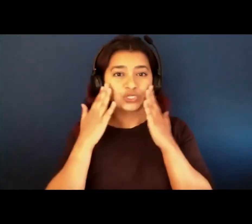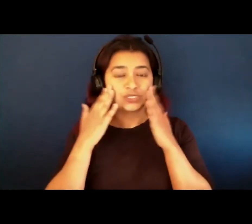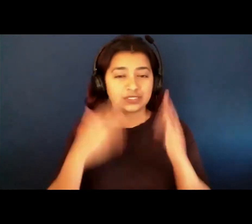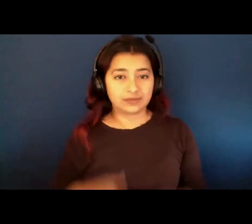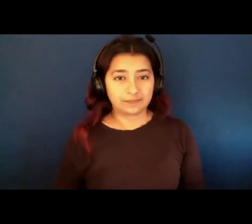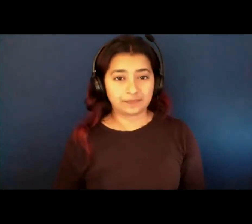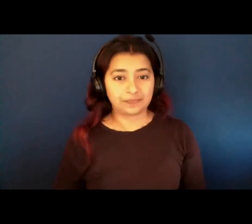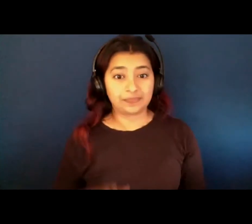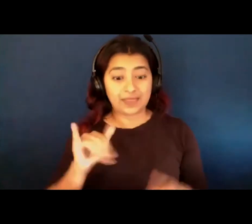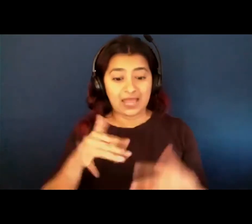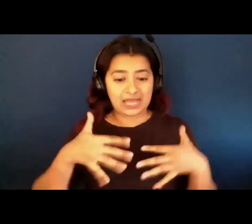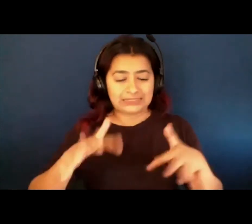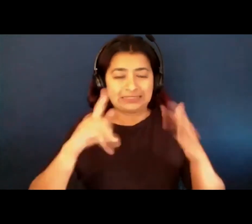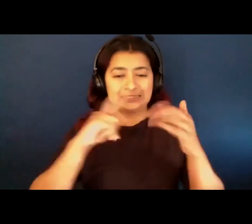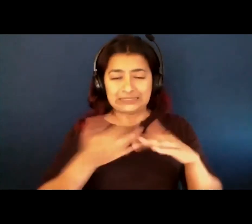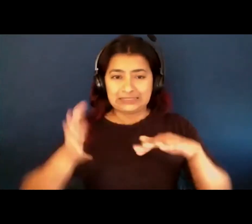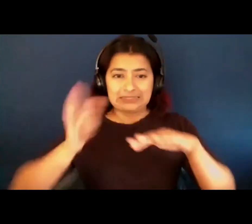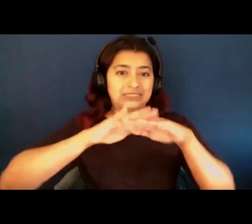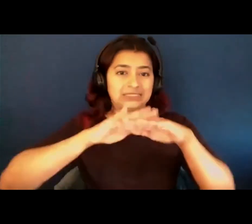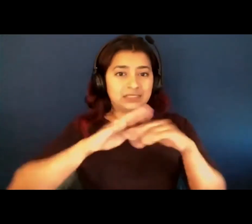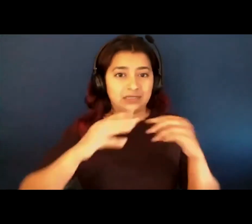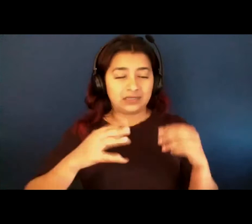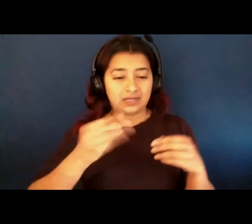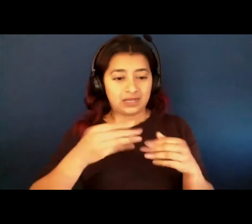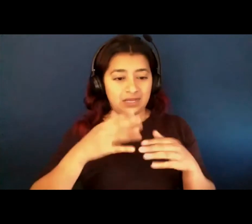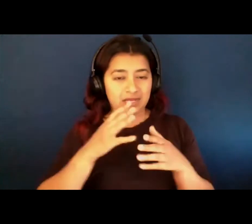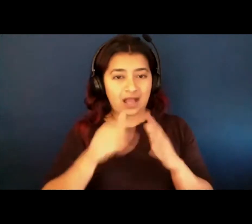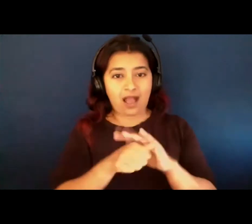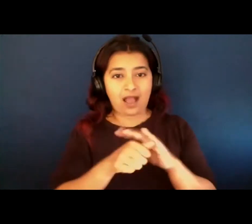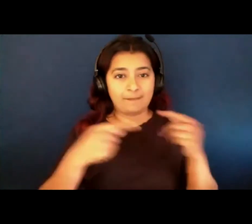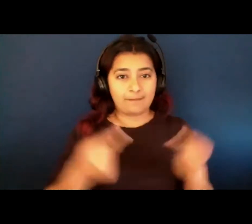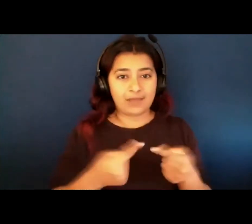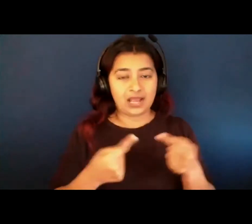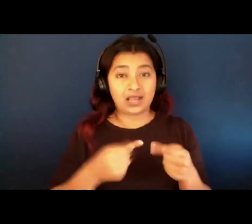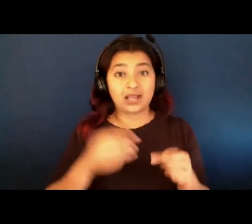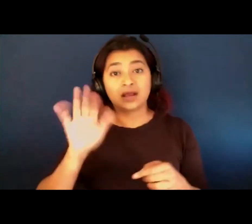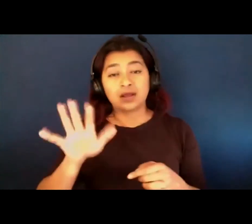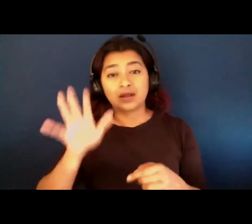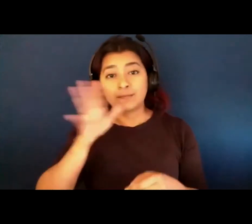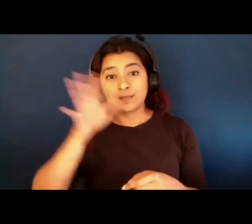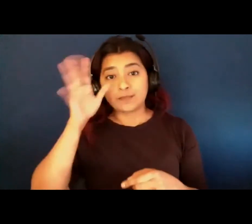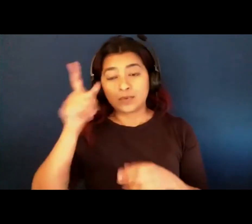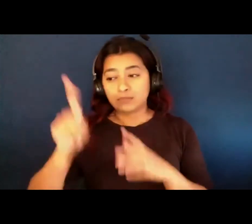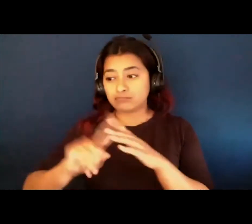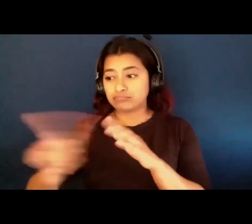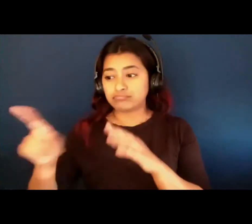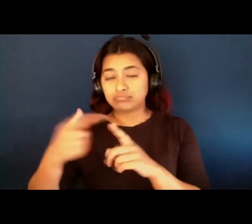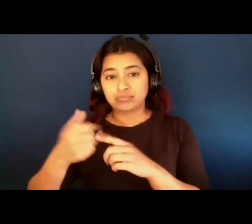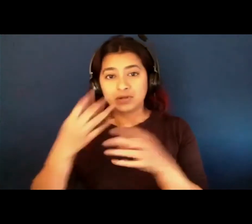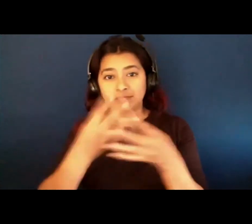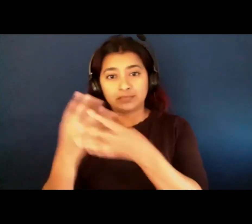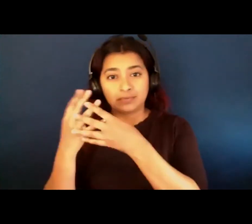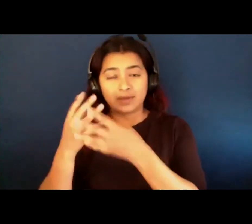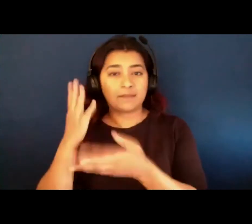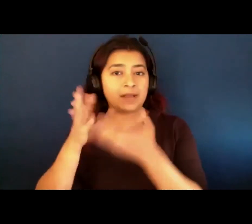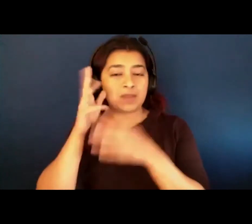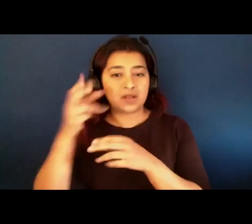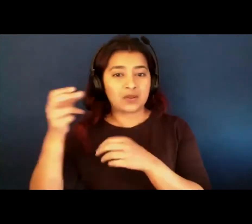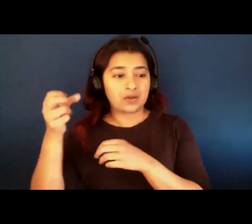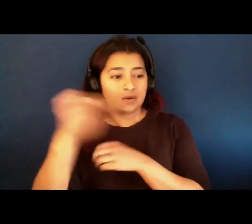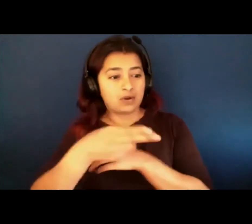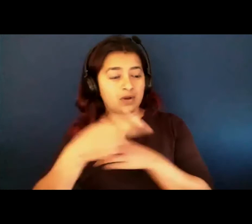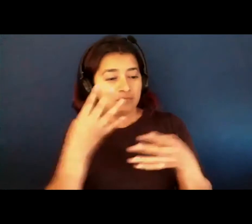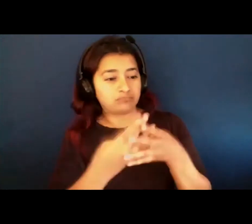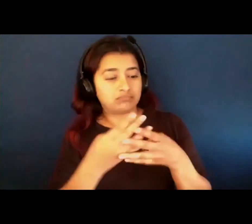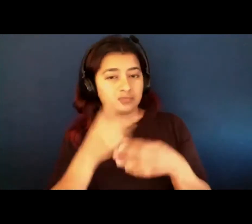the pain. She worried that her grandparents, who had evaded the detention centers, might be thrown in jail for violating the Migratory